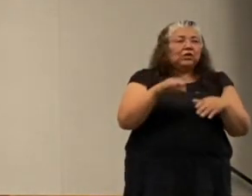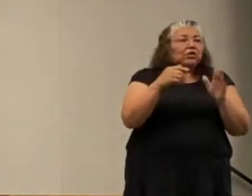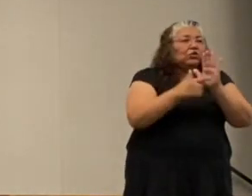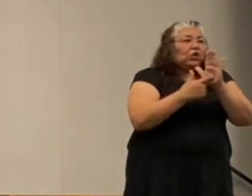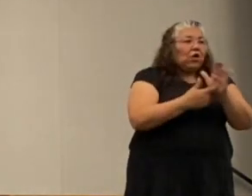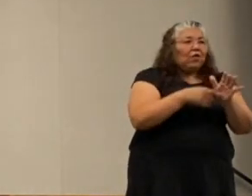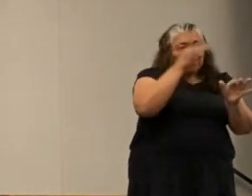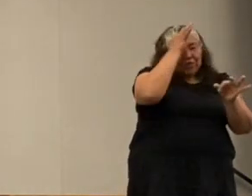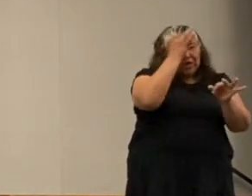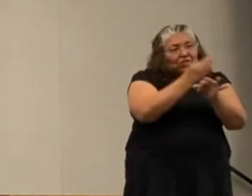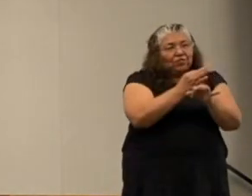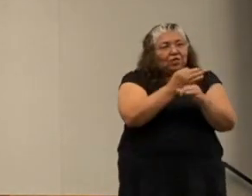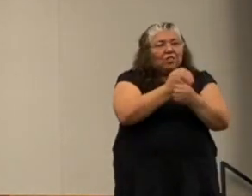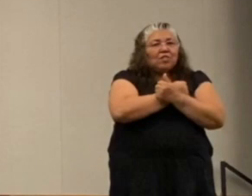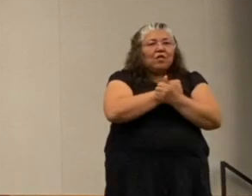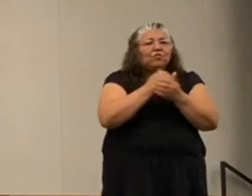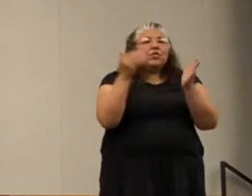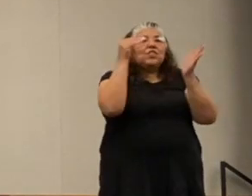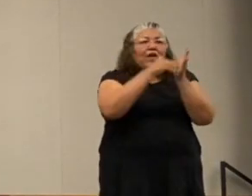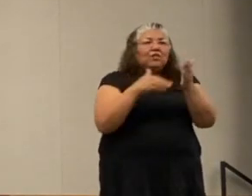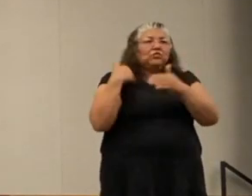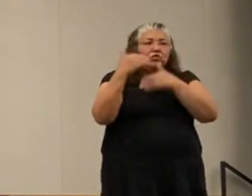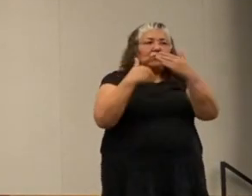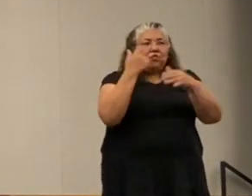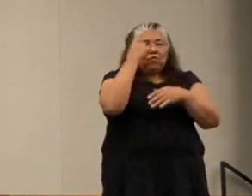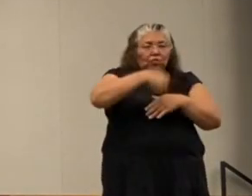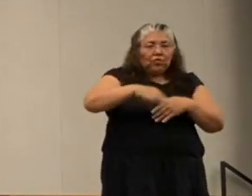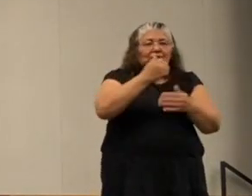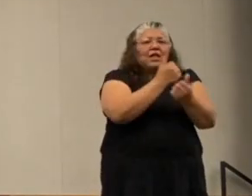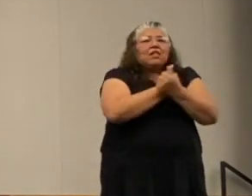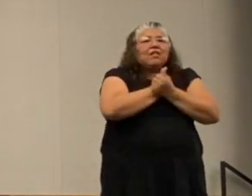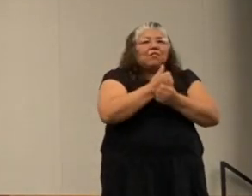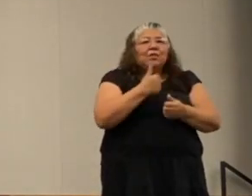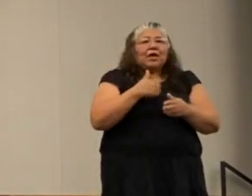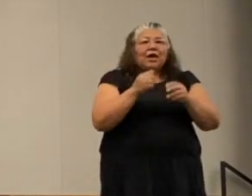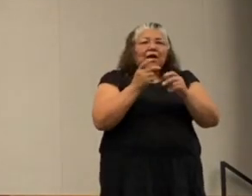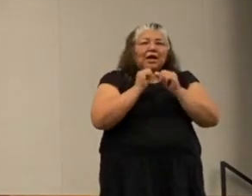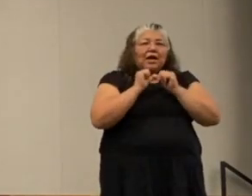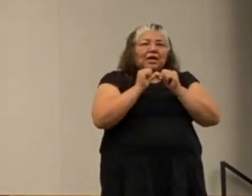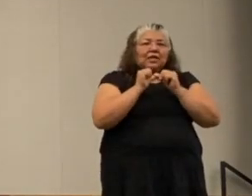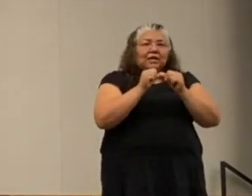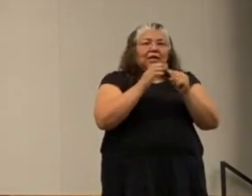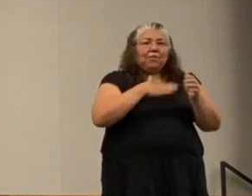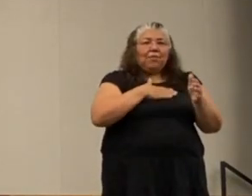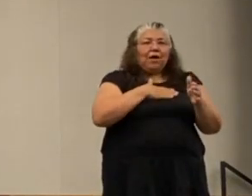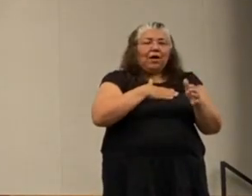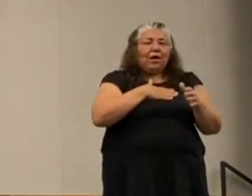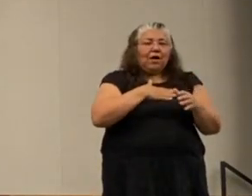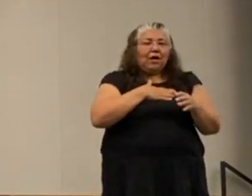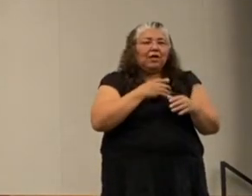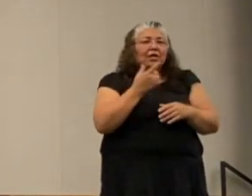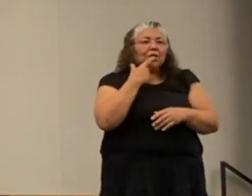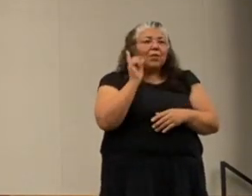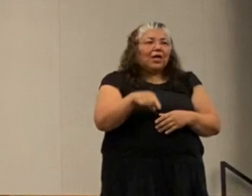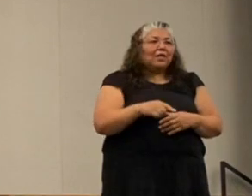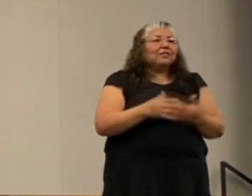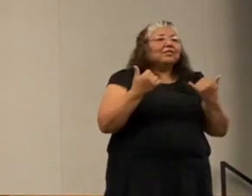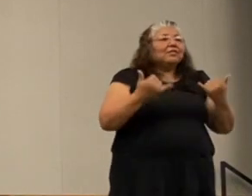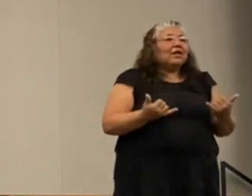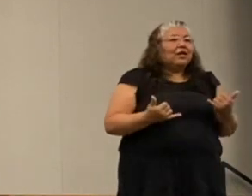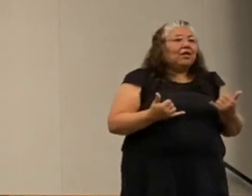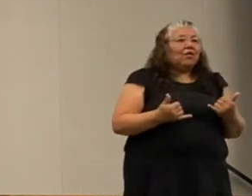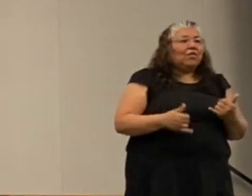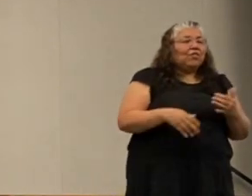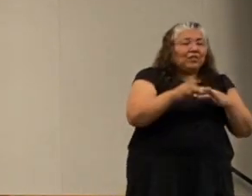to 1,000 generations for those who love me and keep my commands. The definition of idol is